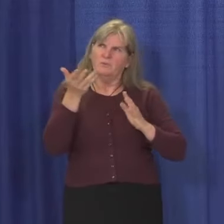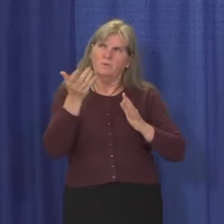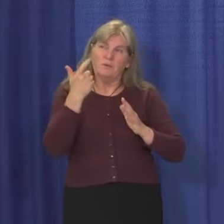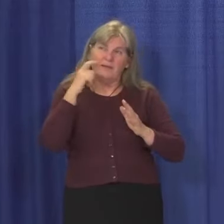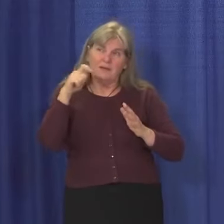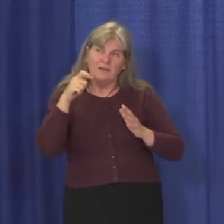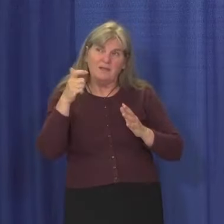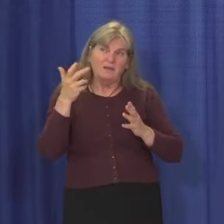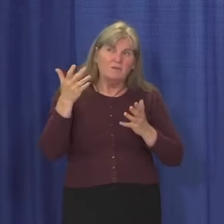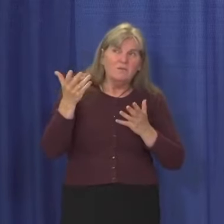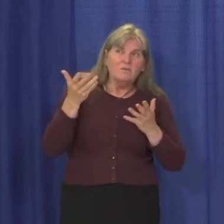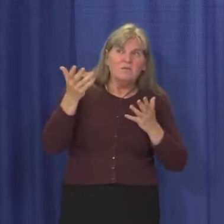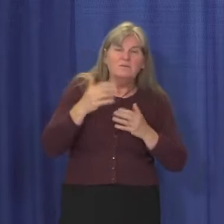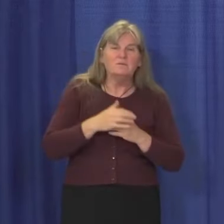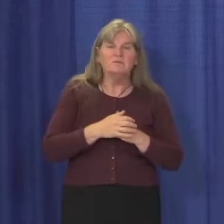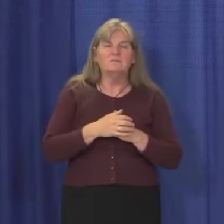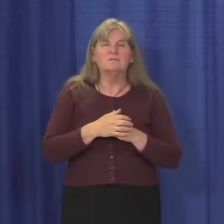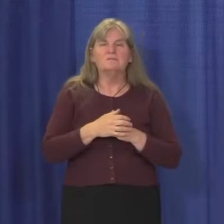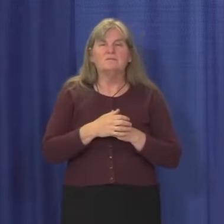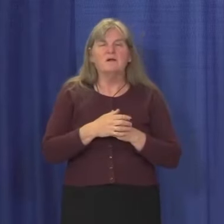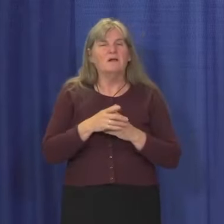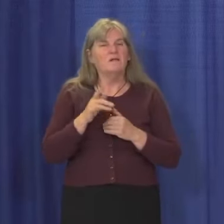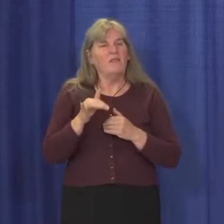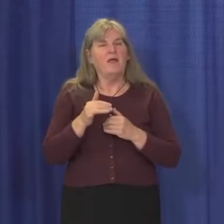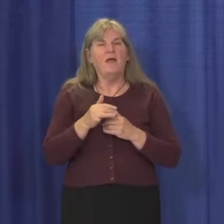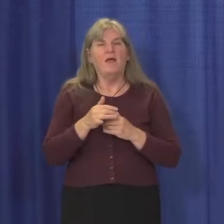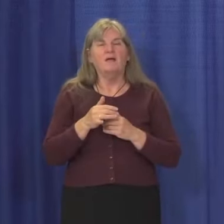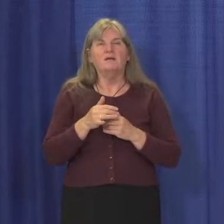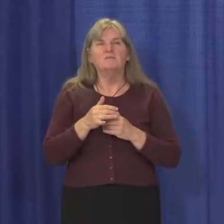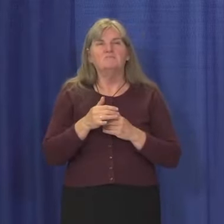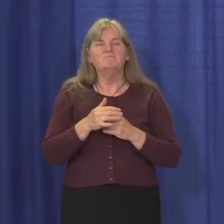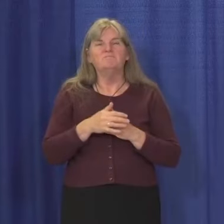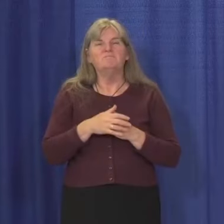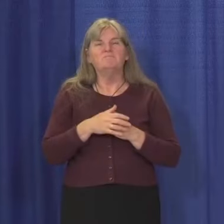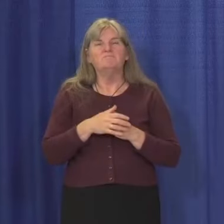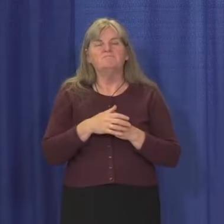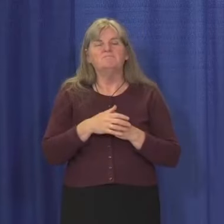and recognizing that part of that is just that